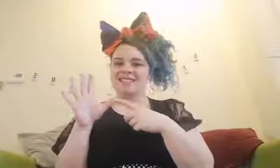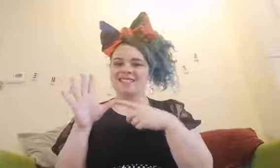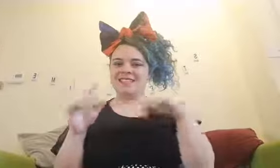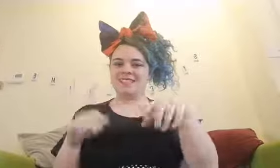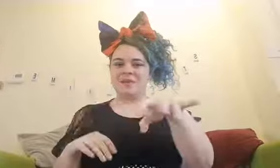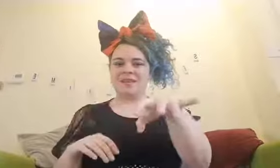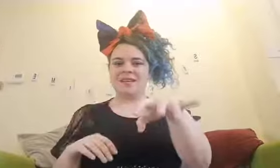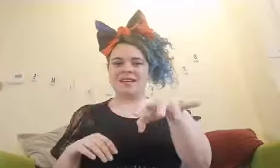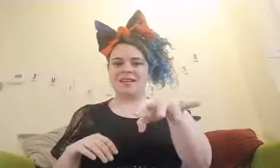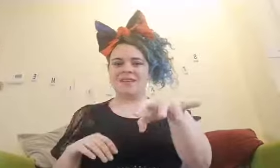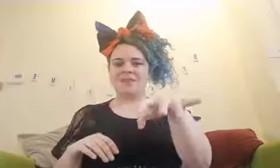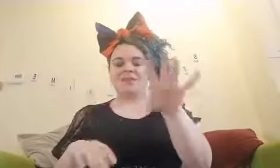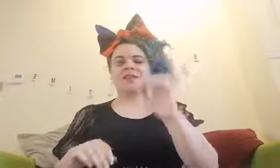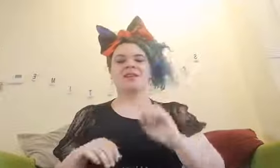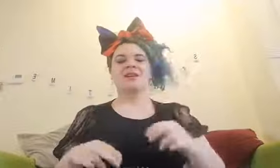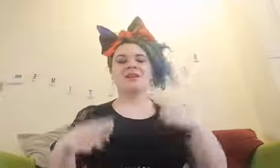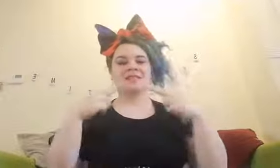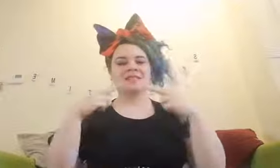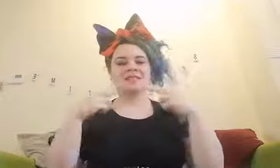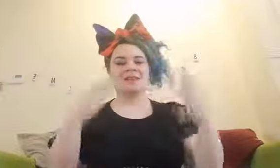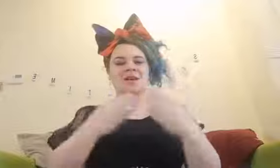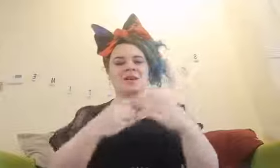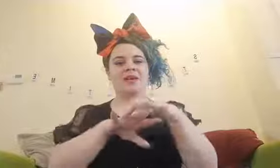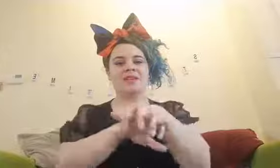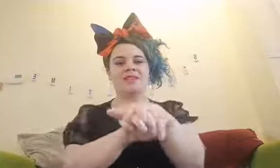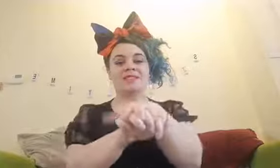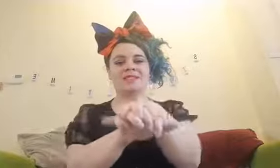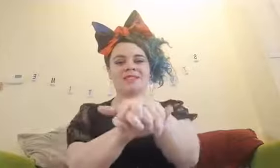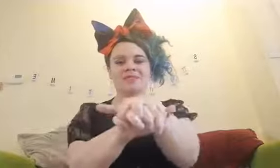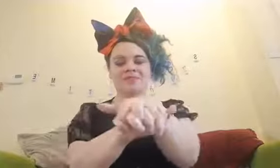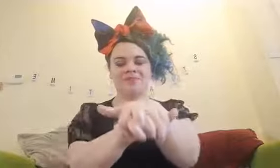Anansi the spider goes to dinner with Turtle.